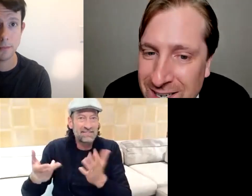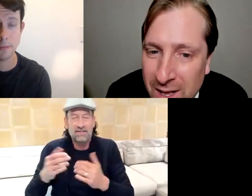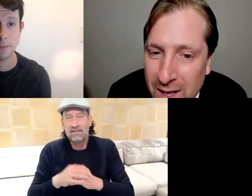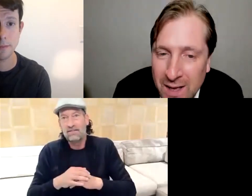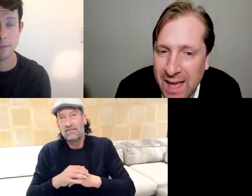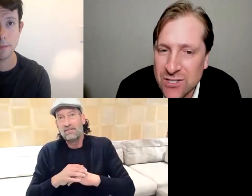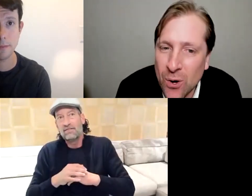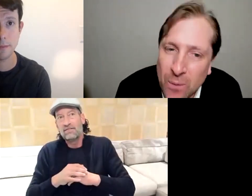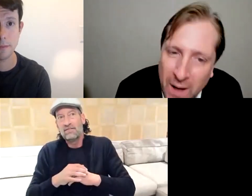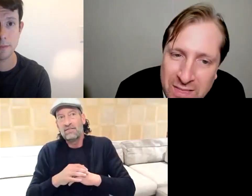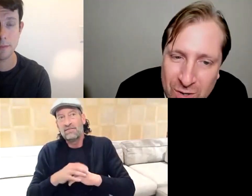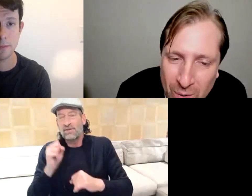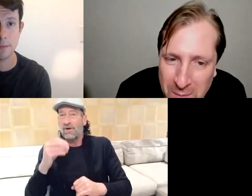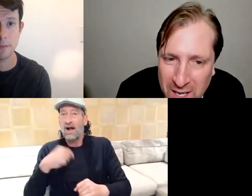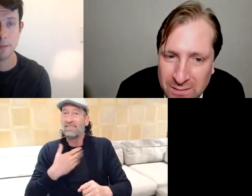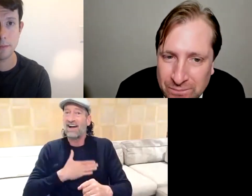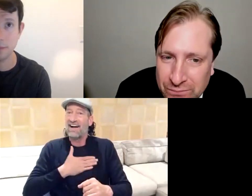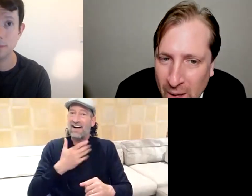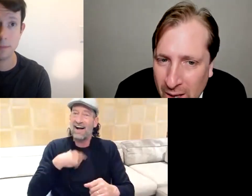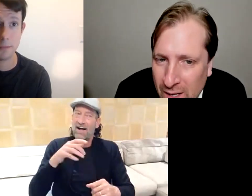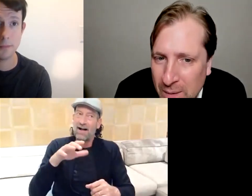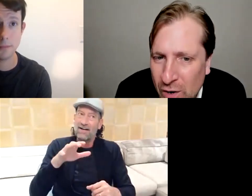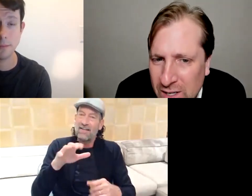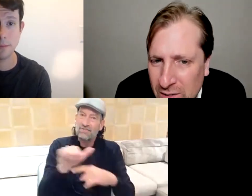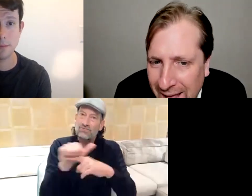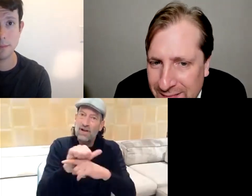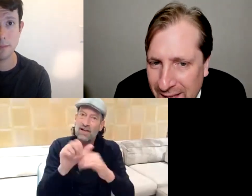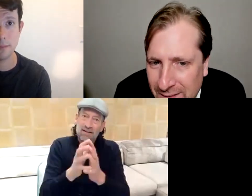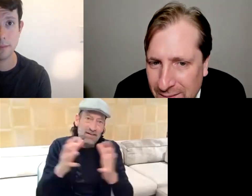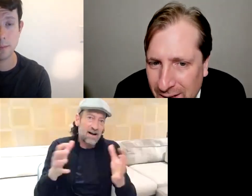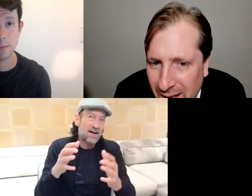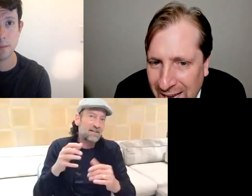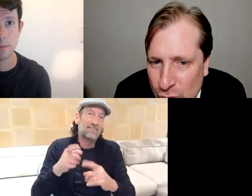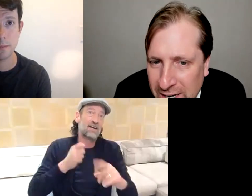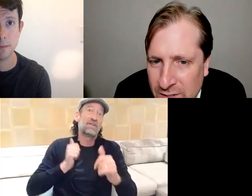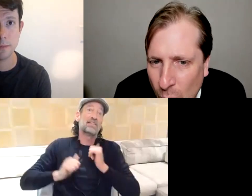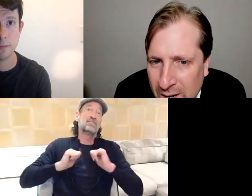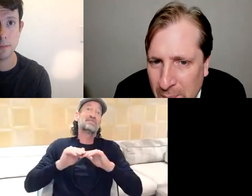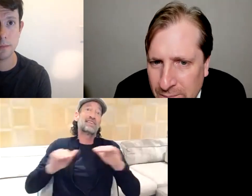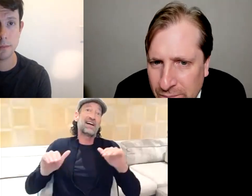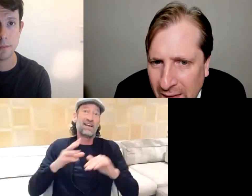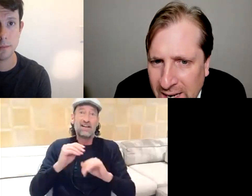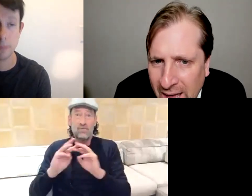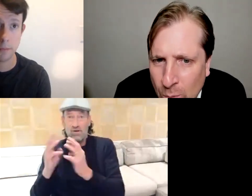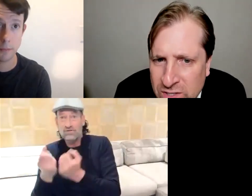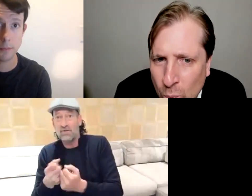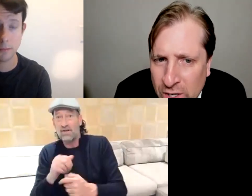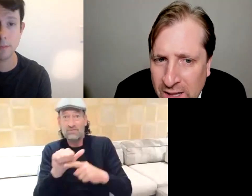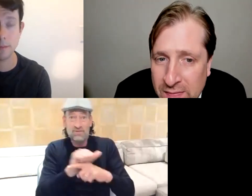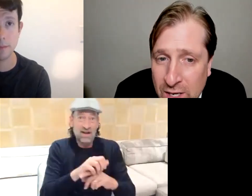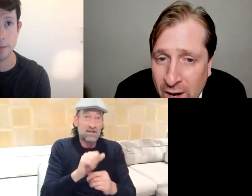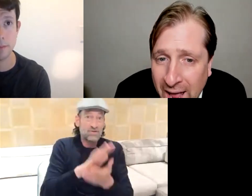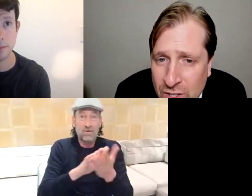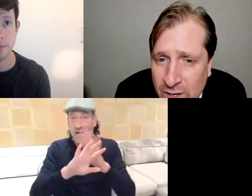intent. And so I think you know what I mean. So I'm very glad that I trained quite a bit and I was a